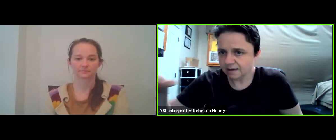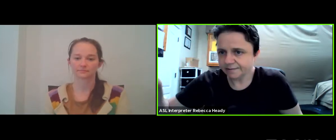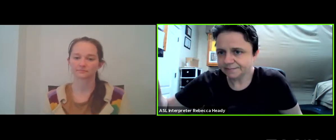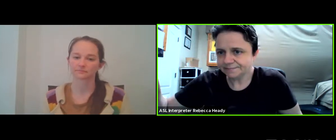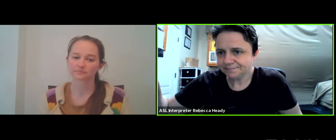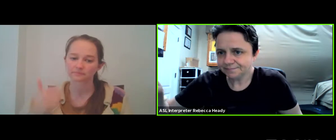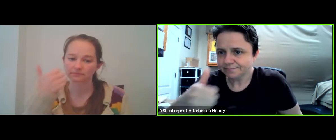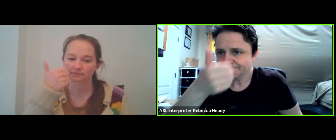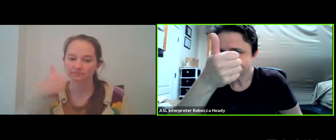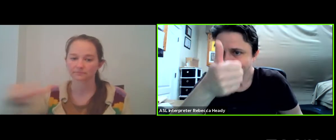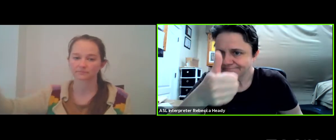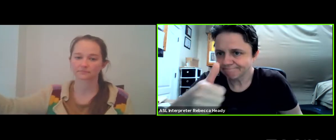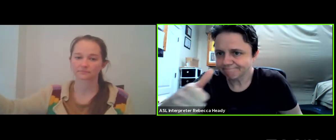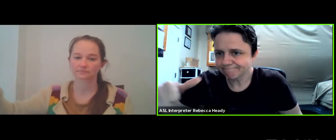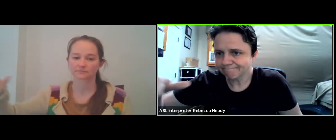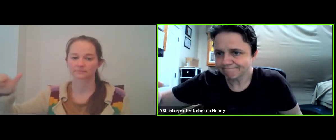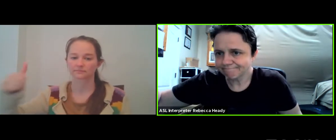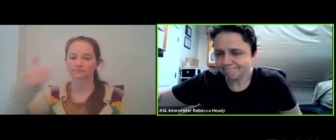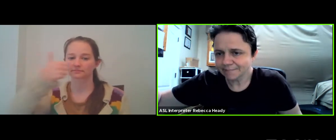Any.